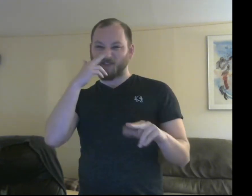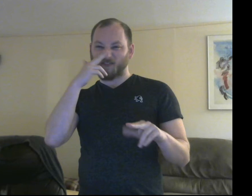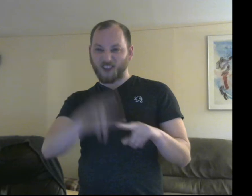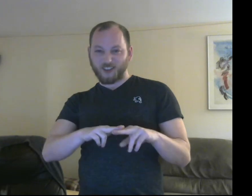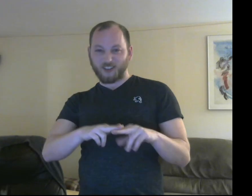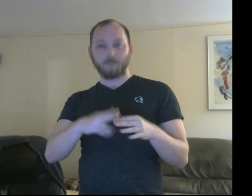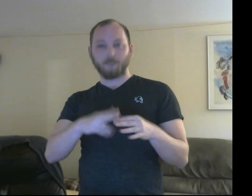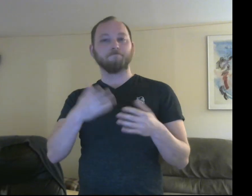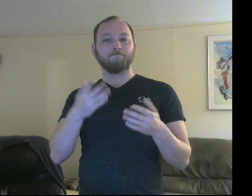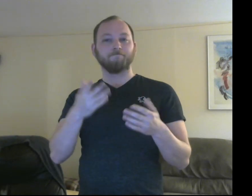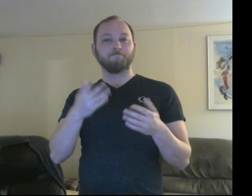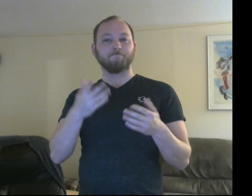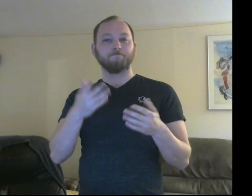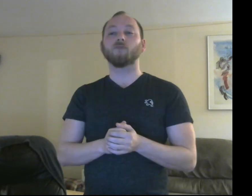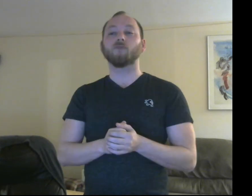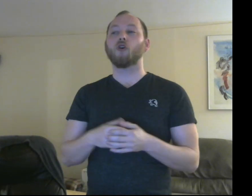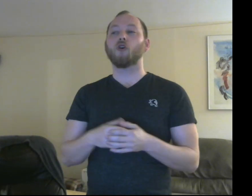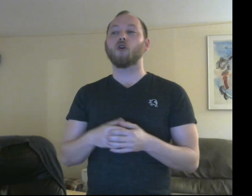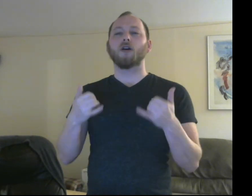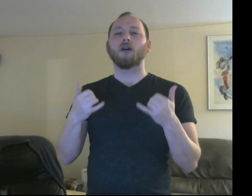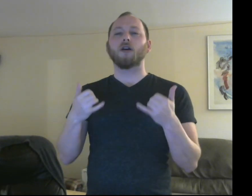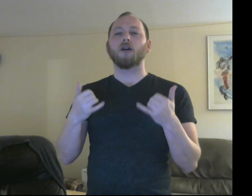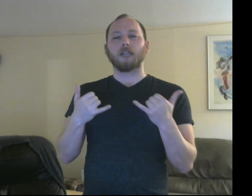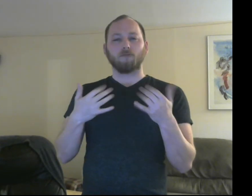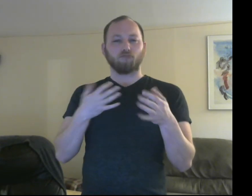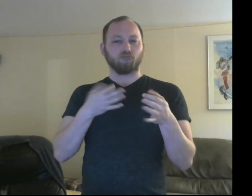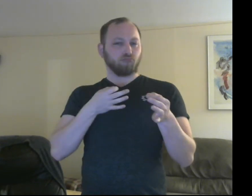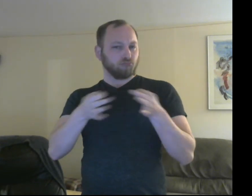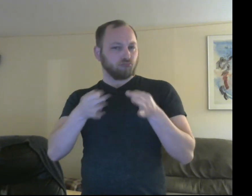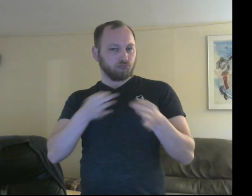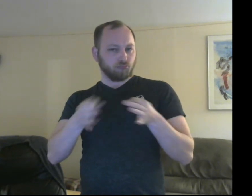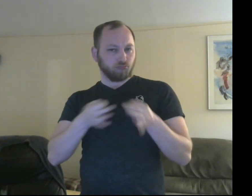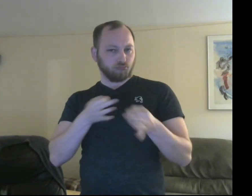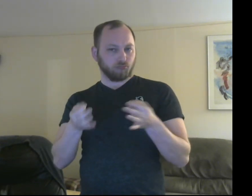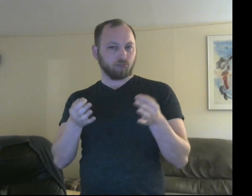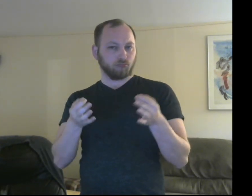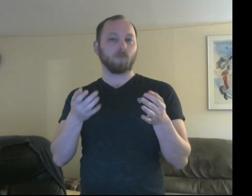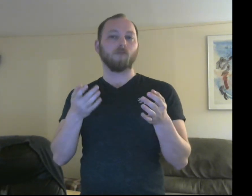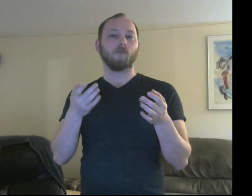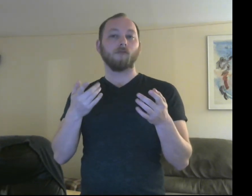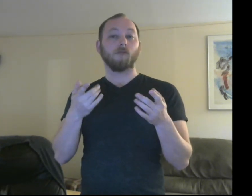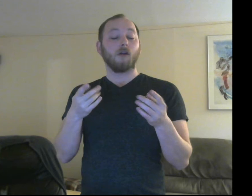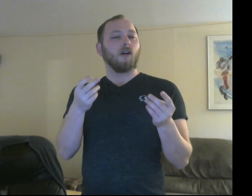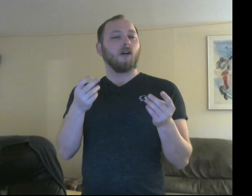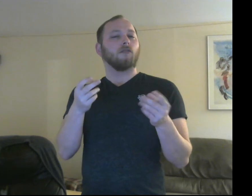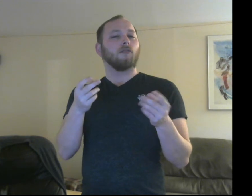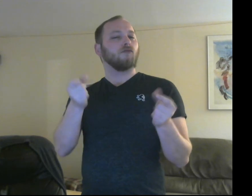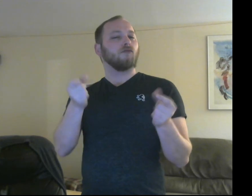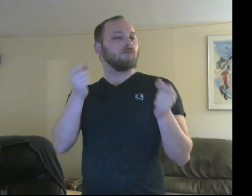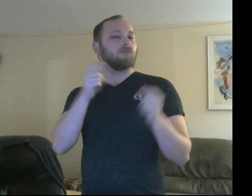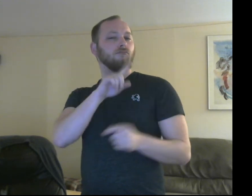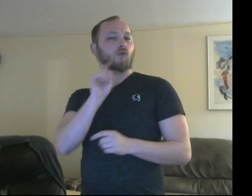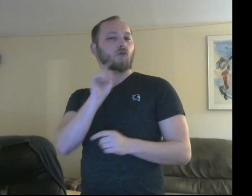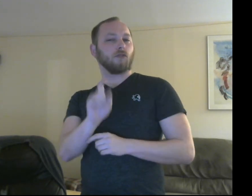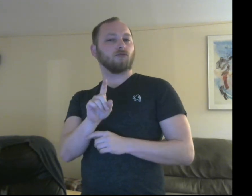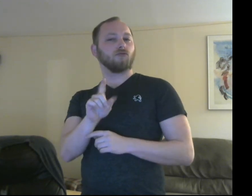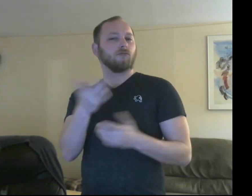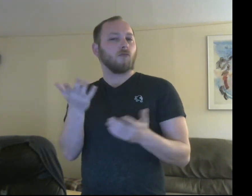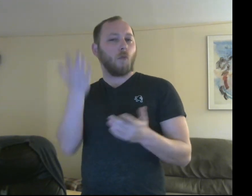Like I said, we're going to get rolling here with this instructional video. But really quick, the question begs on your end, probably, why listen to me?